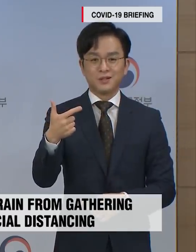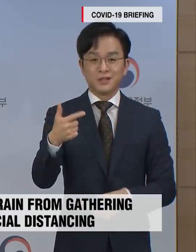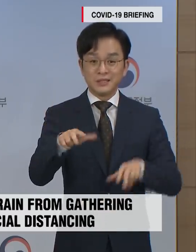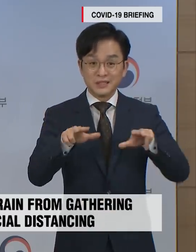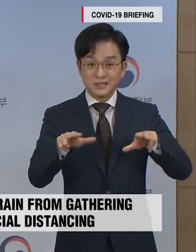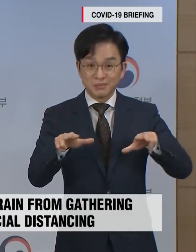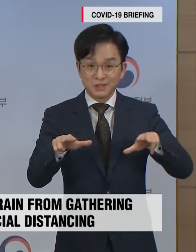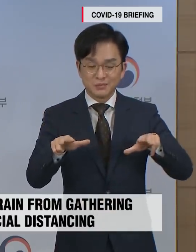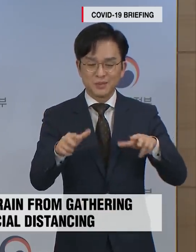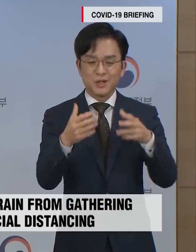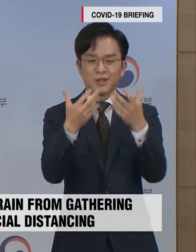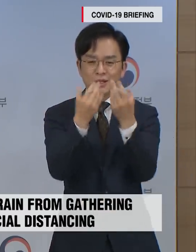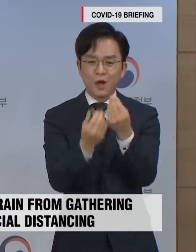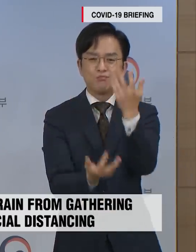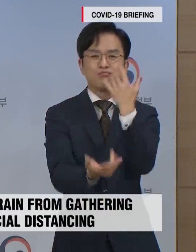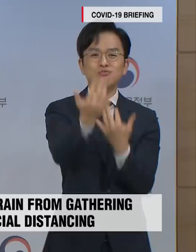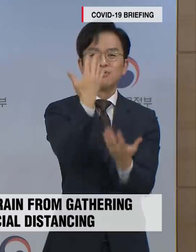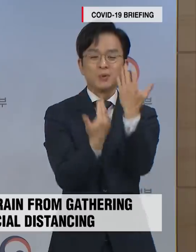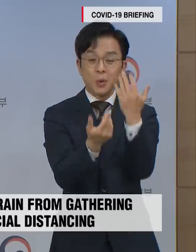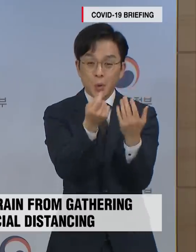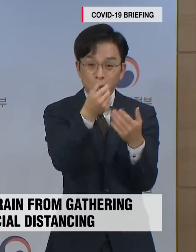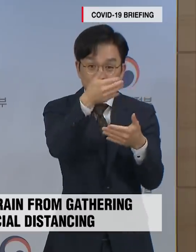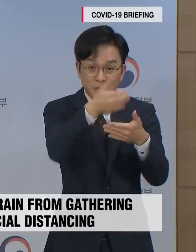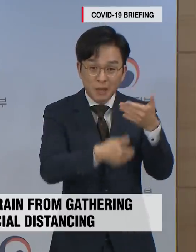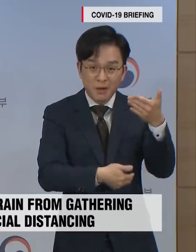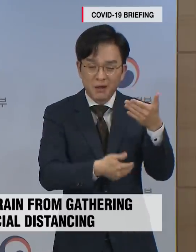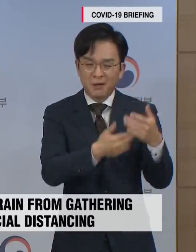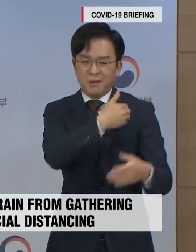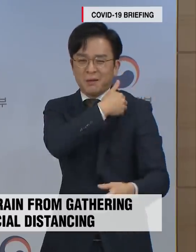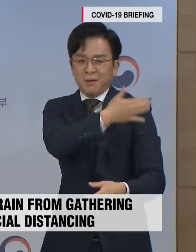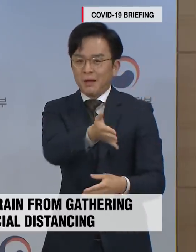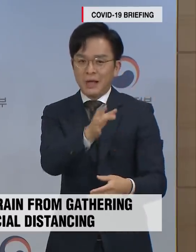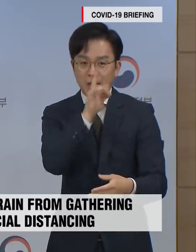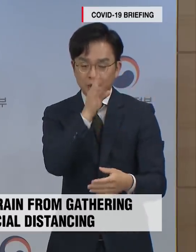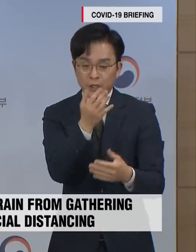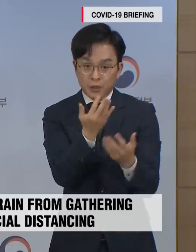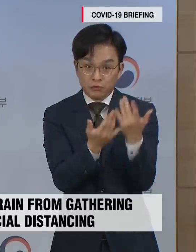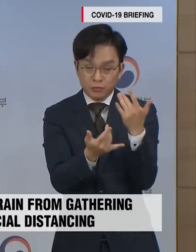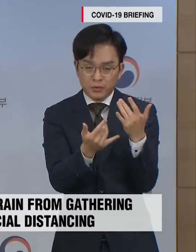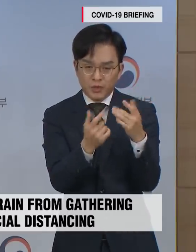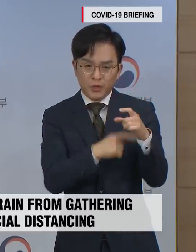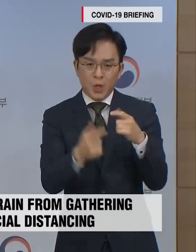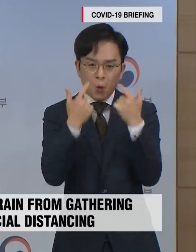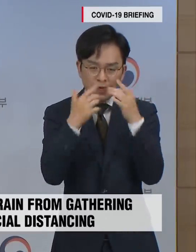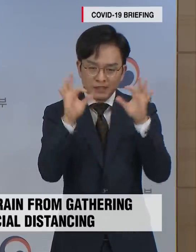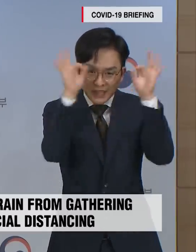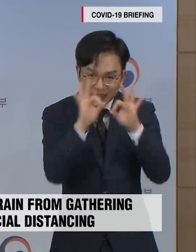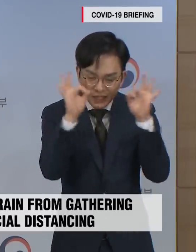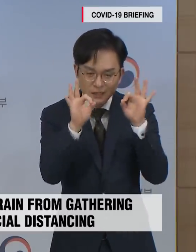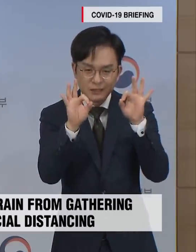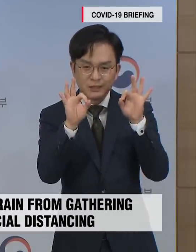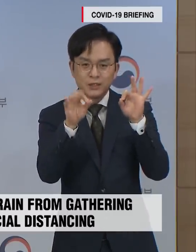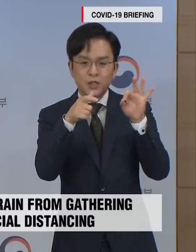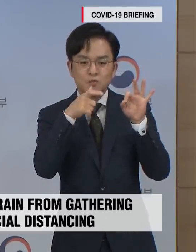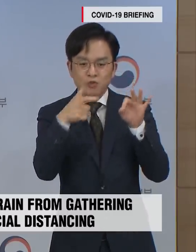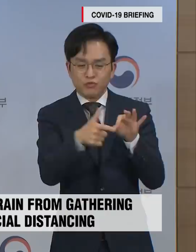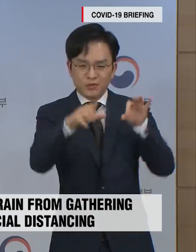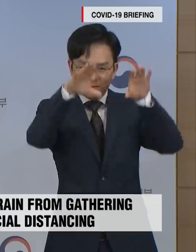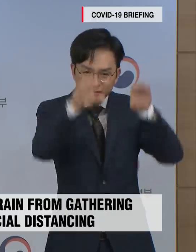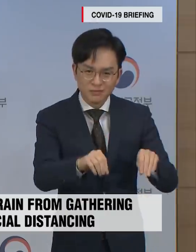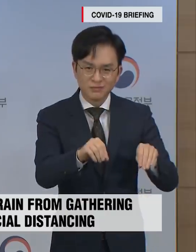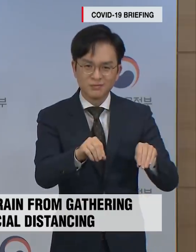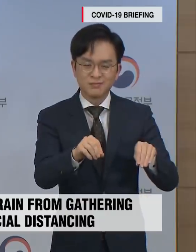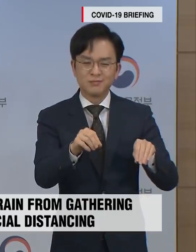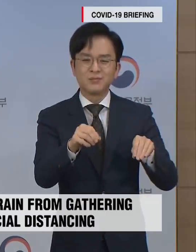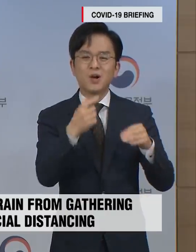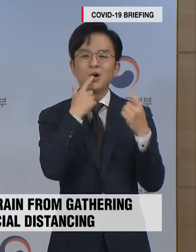prevent such possibilities. And in order to make sure not to see this in the future, we have to continue to be persistent in carrying out